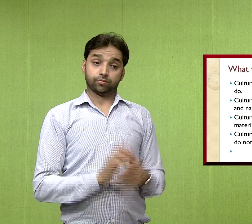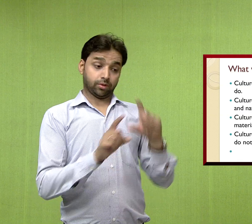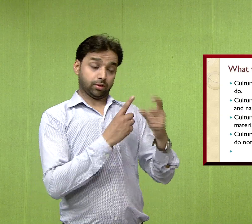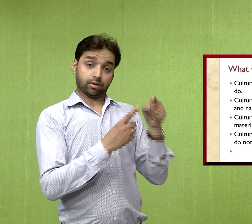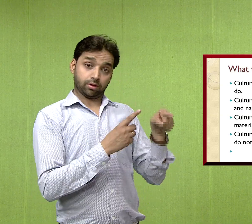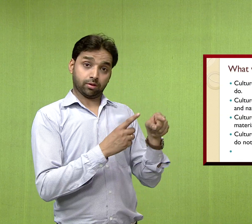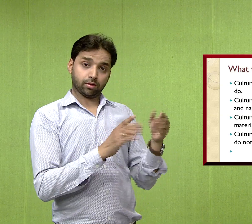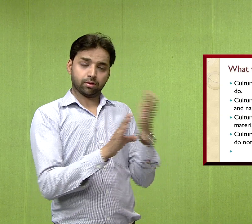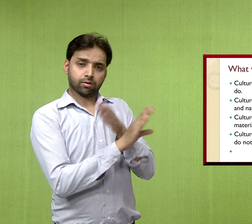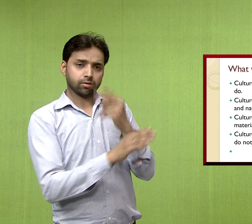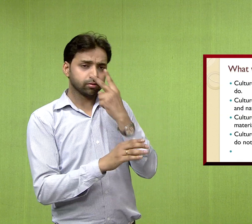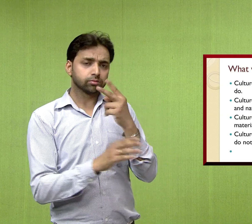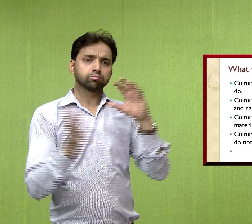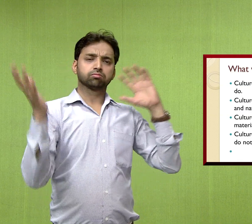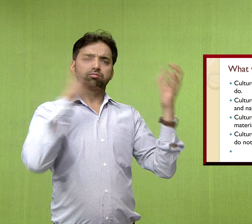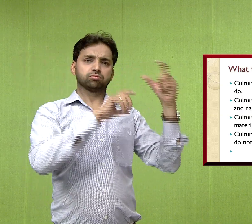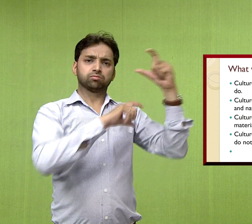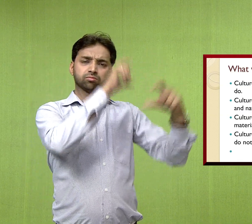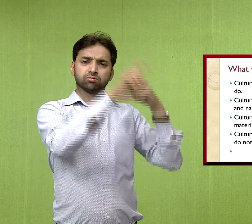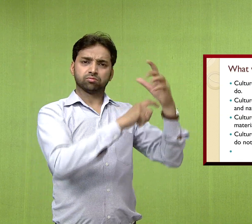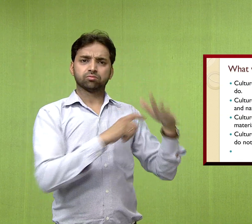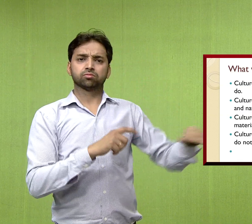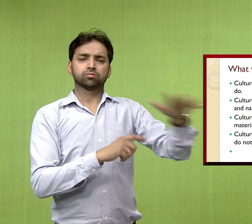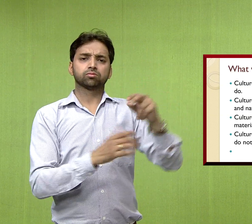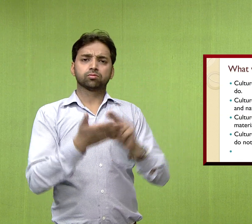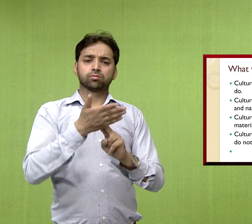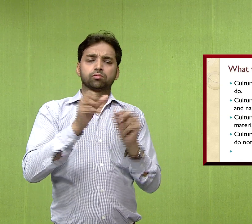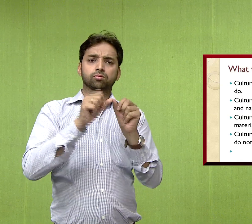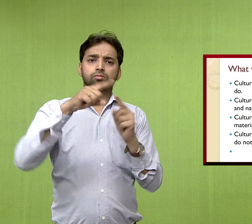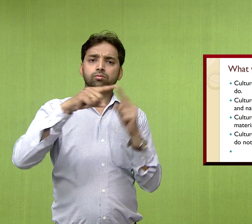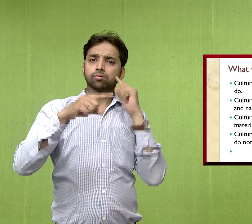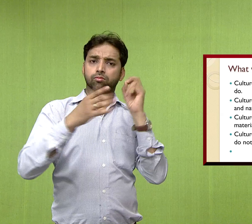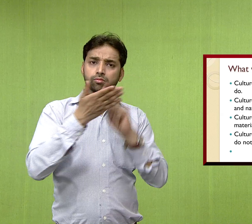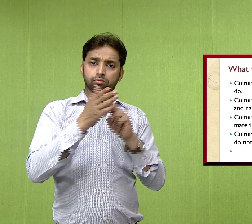Culture varies from country to country and nation to nation.